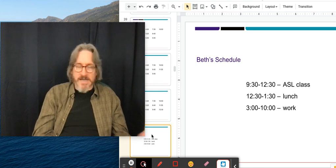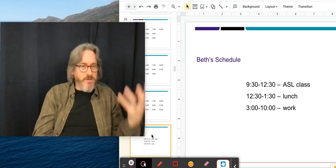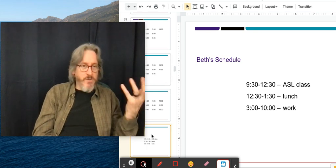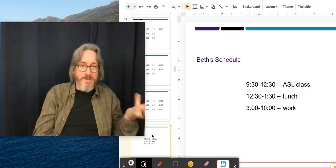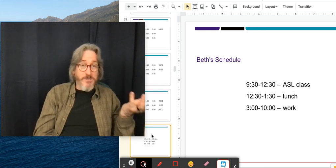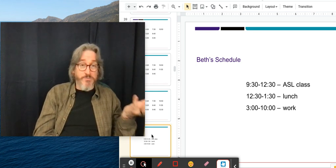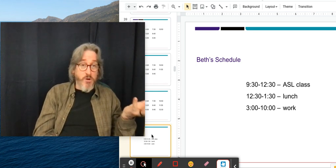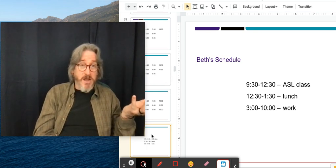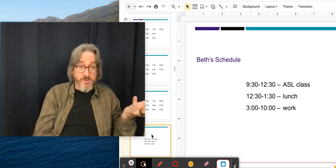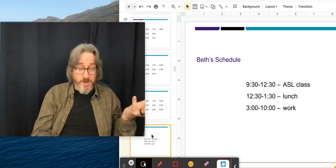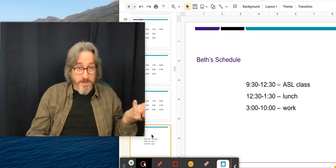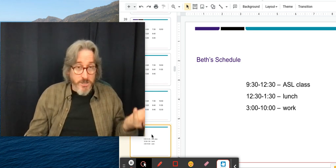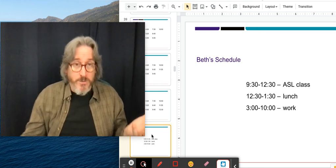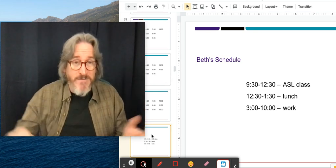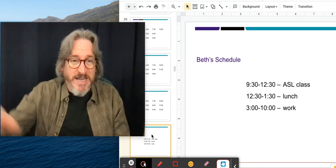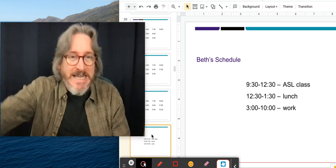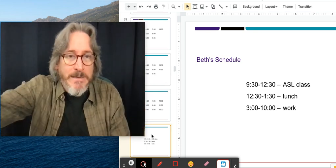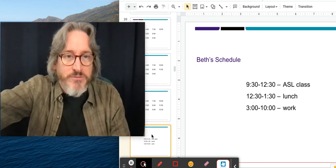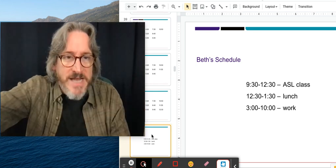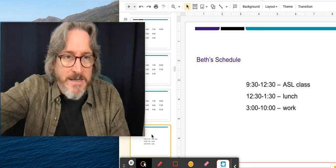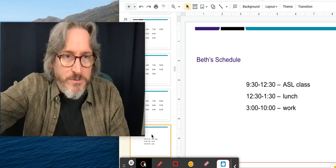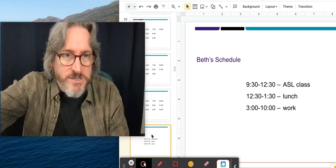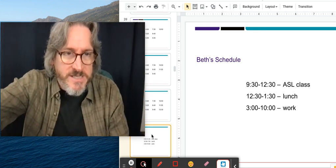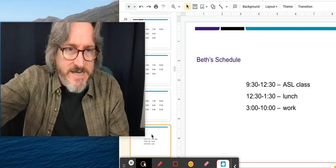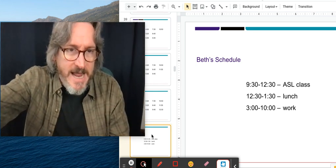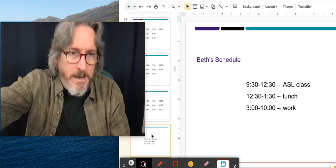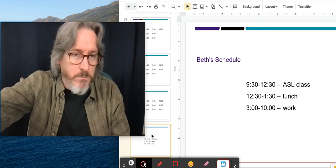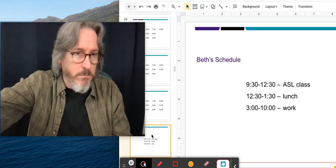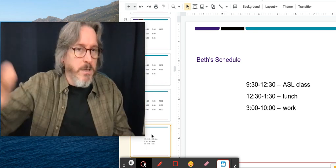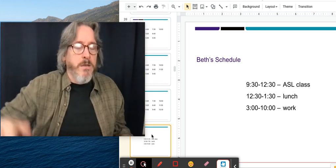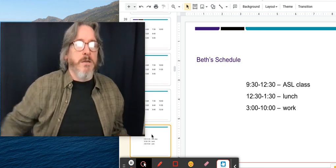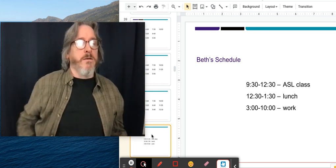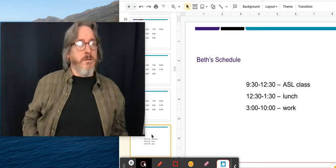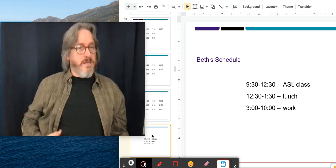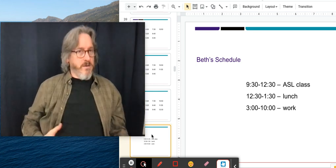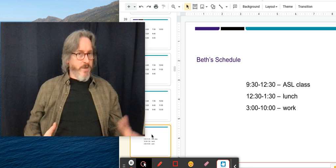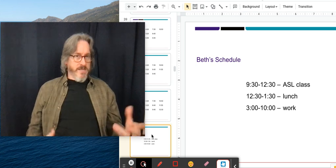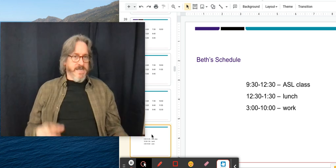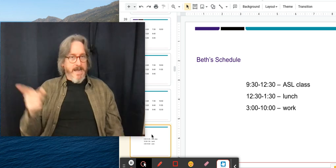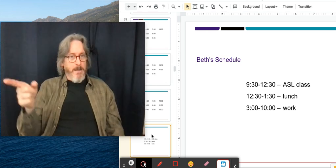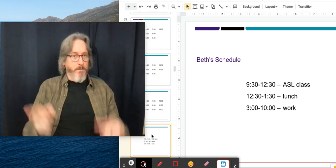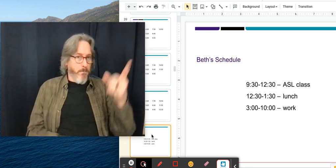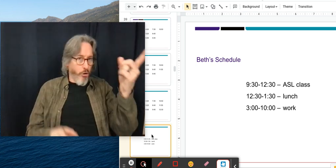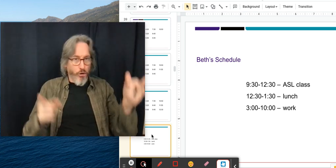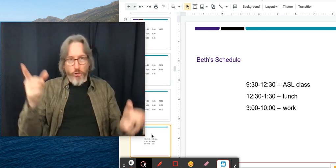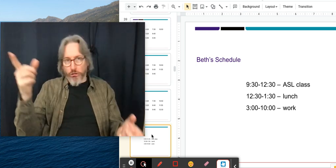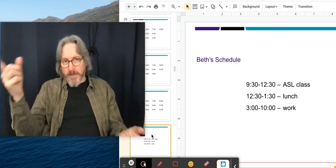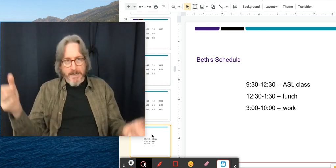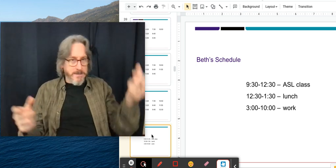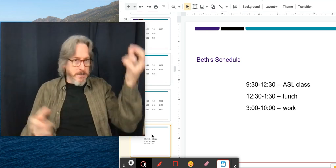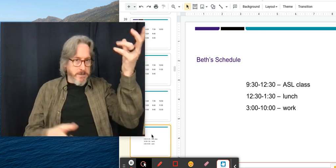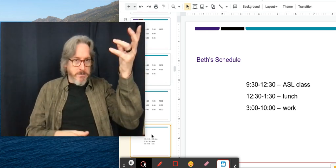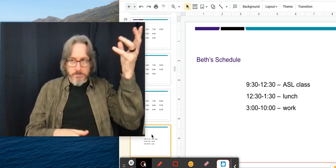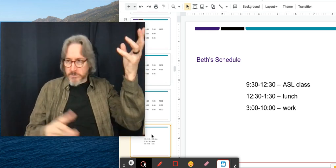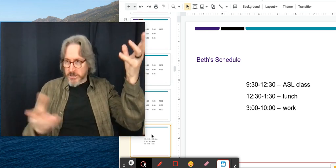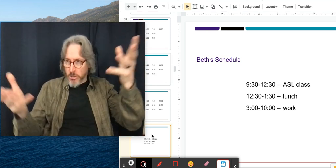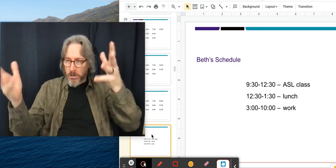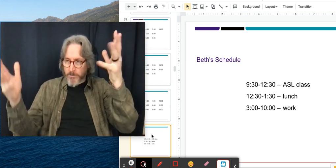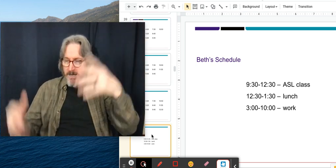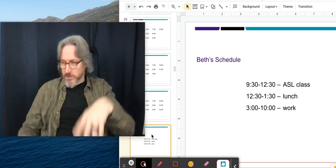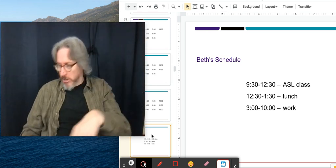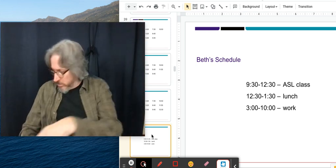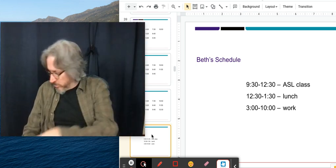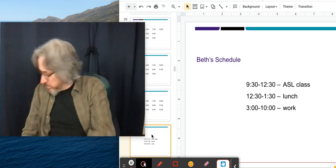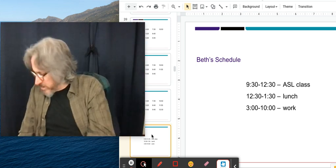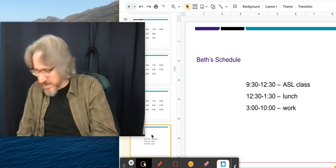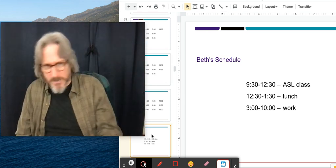The same reason why we use pronouns, right? You don't have to keep saying the person's name. That we can say him, her, it, the dog,